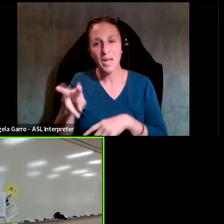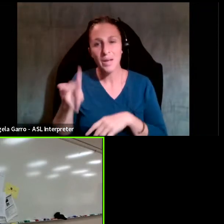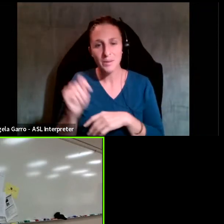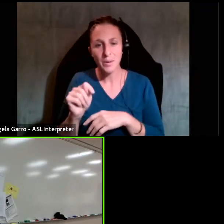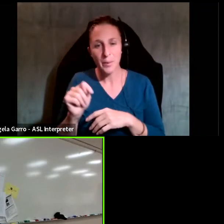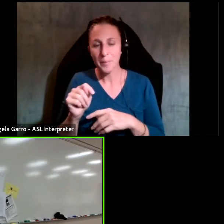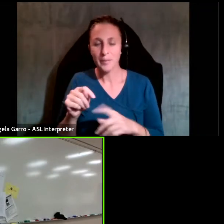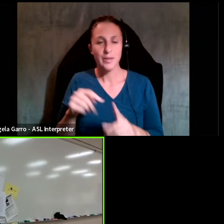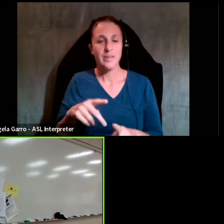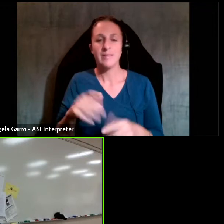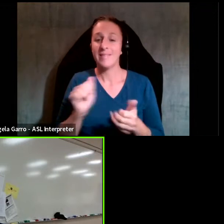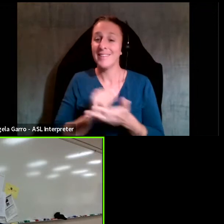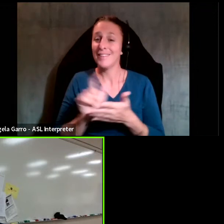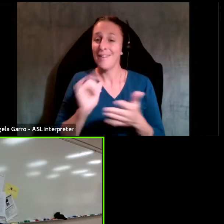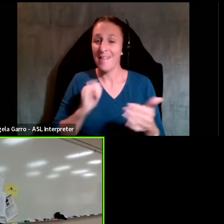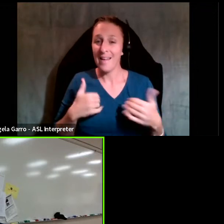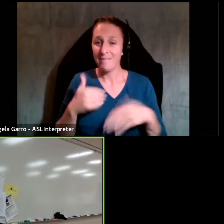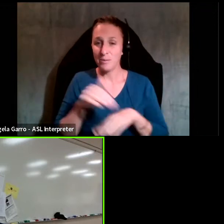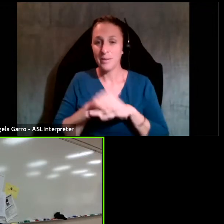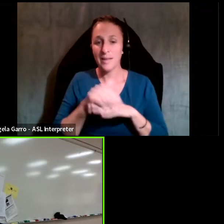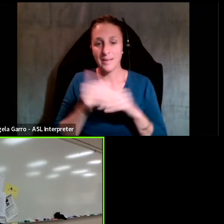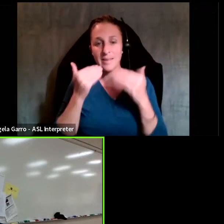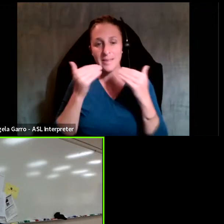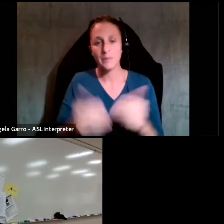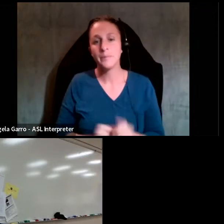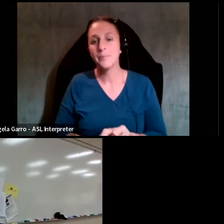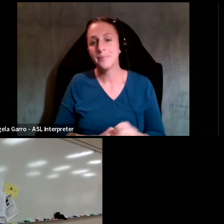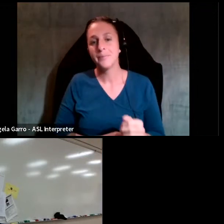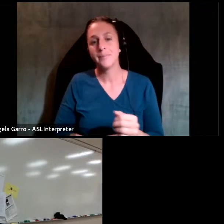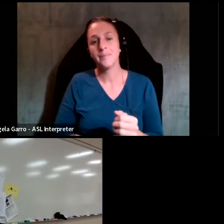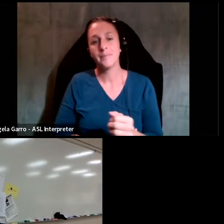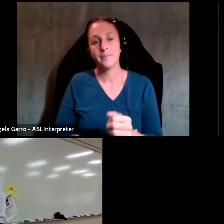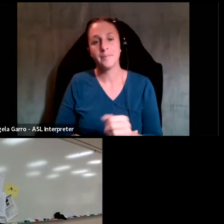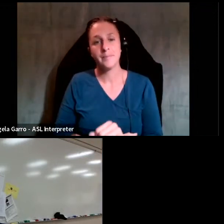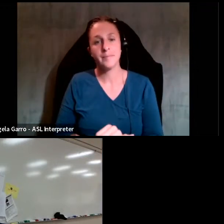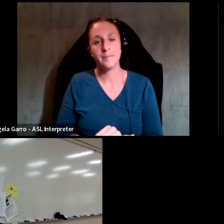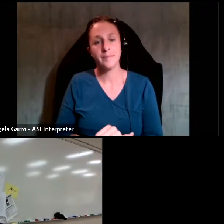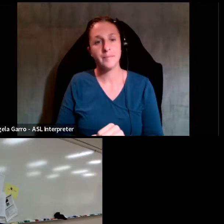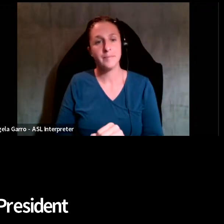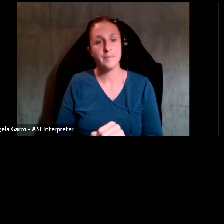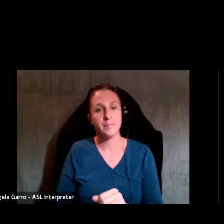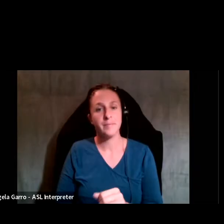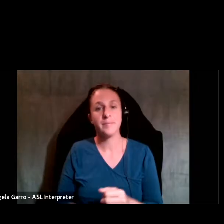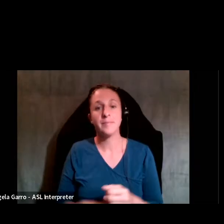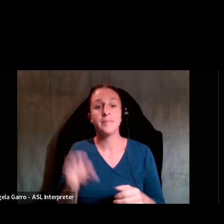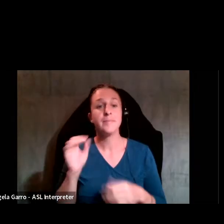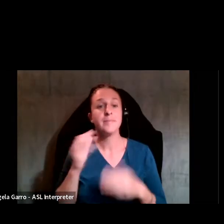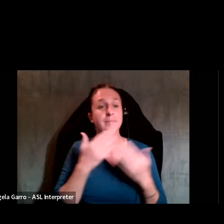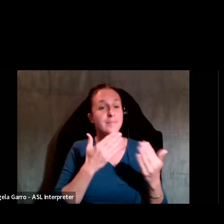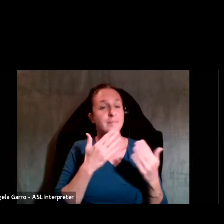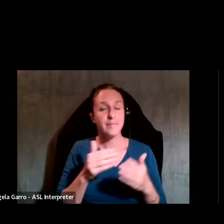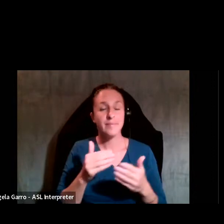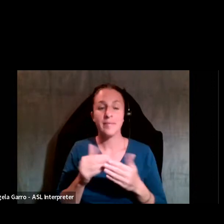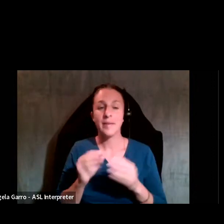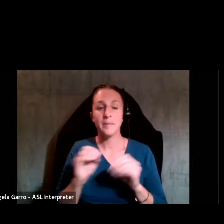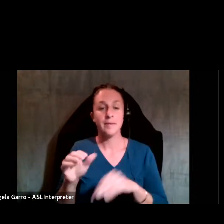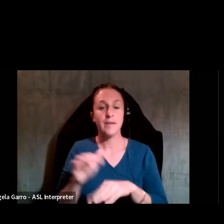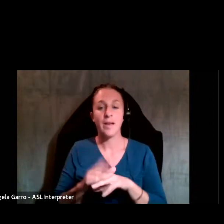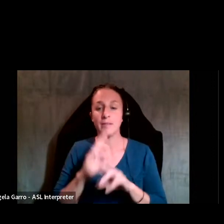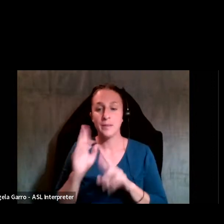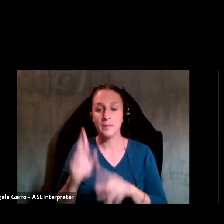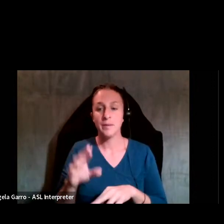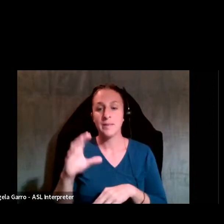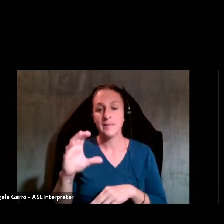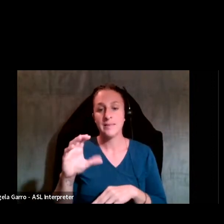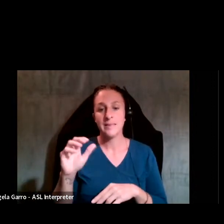that's all I have for you tonight. Thank you. Thank you. Okay, moving on, we have the report of